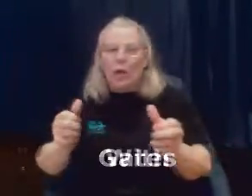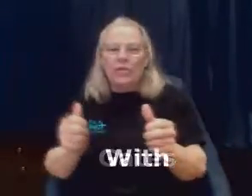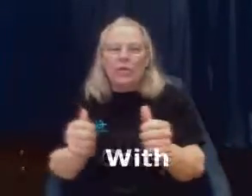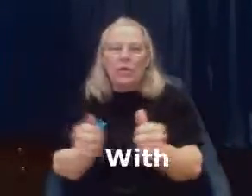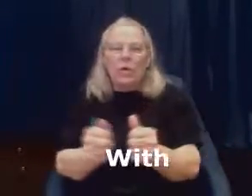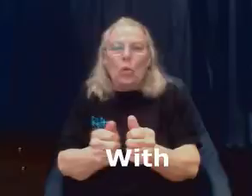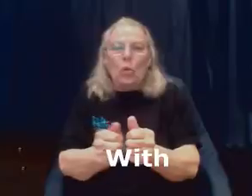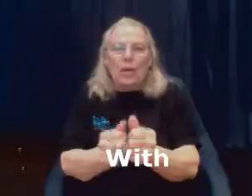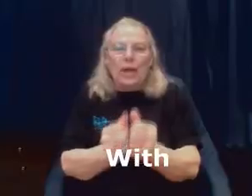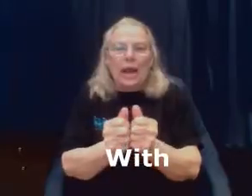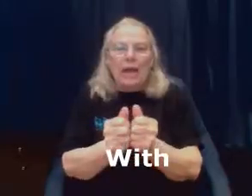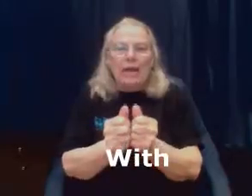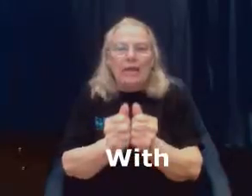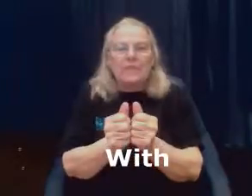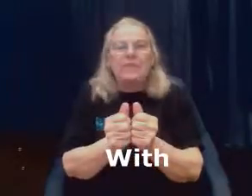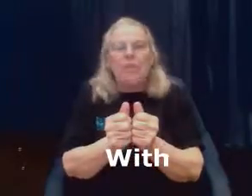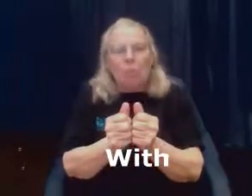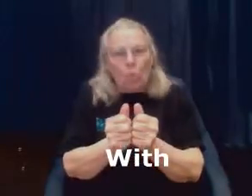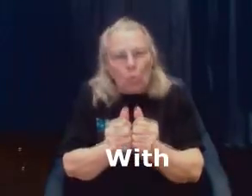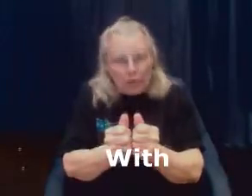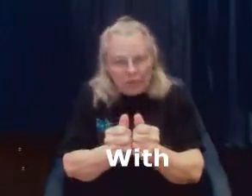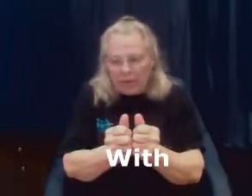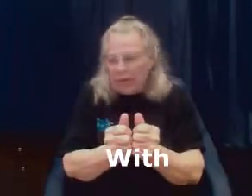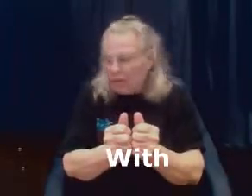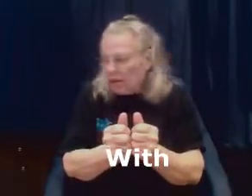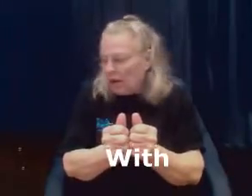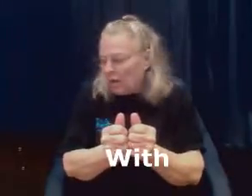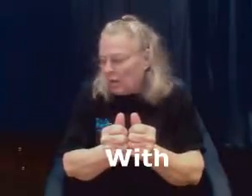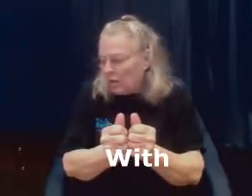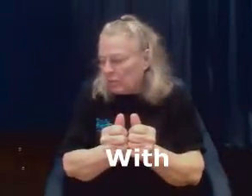With, one hand is with the other one.